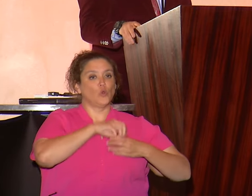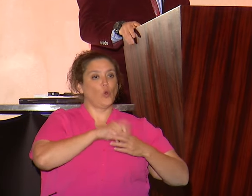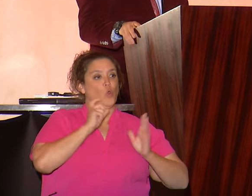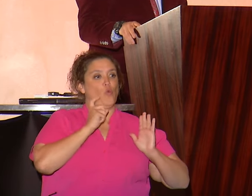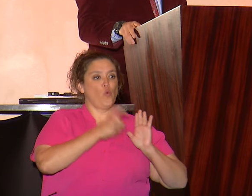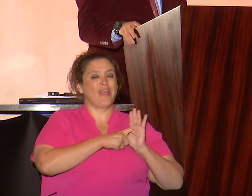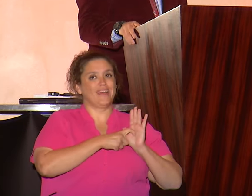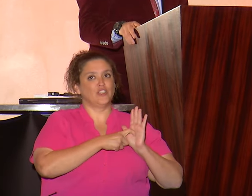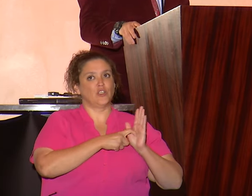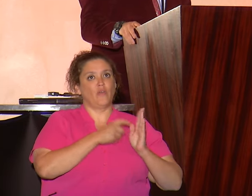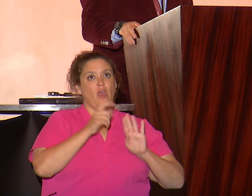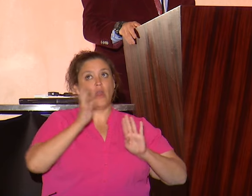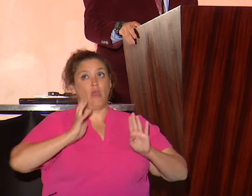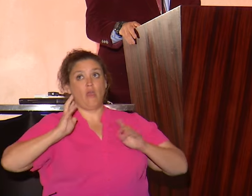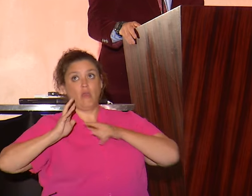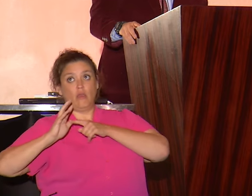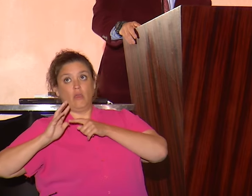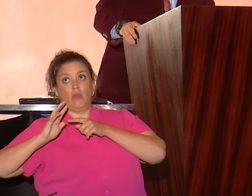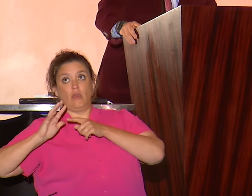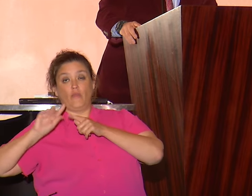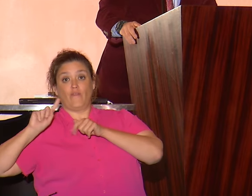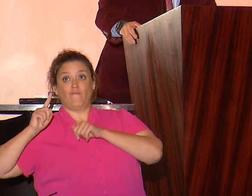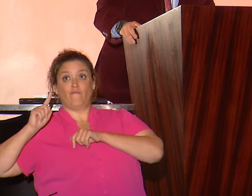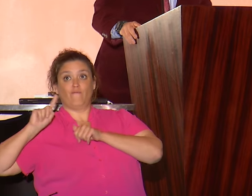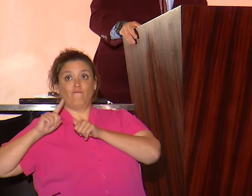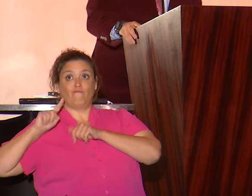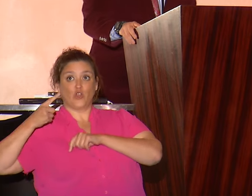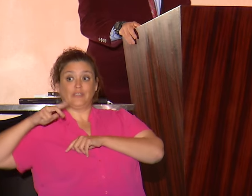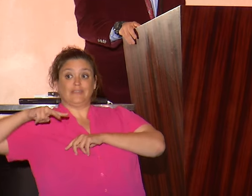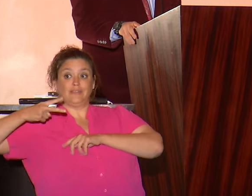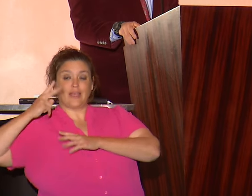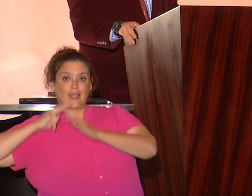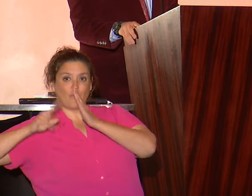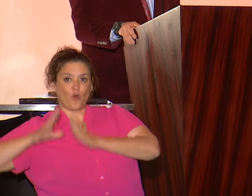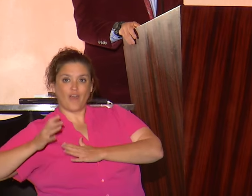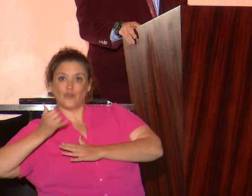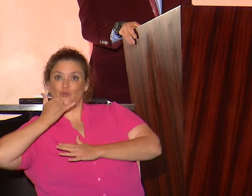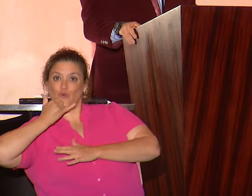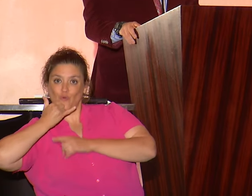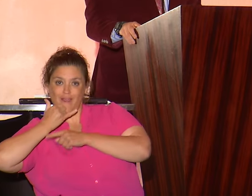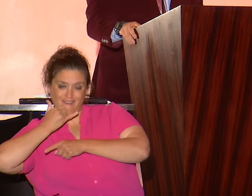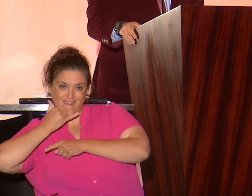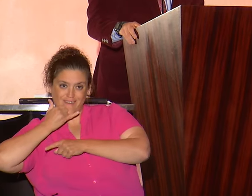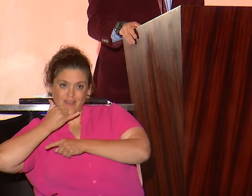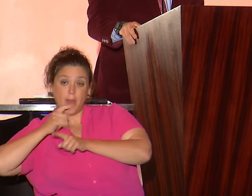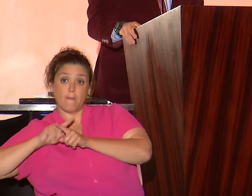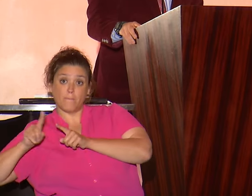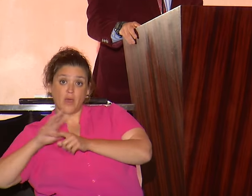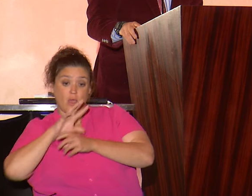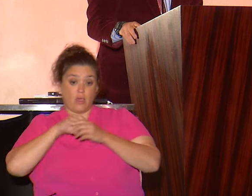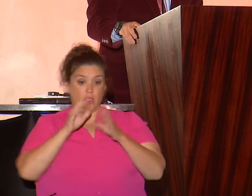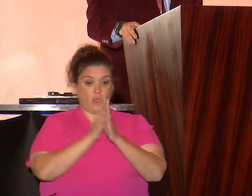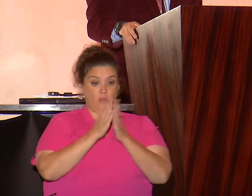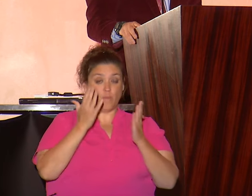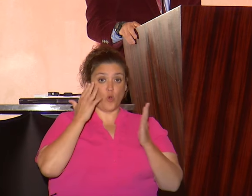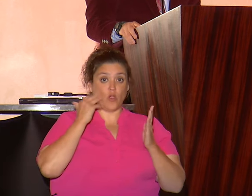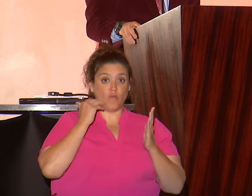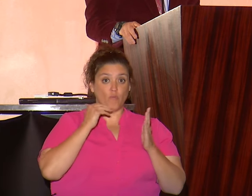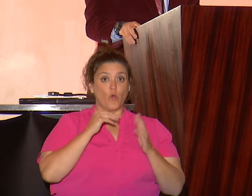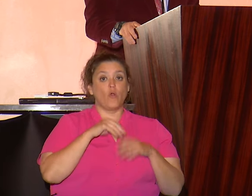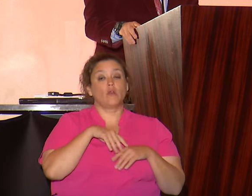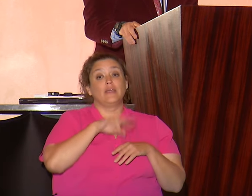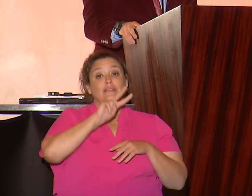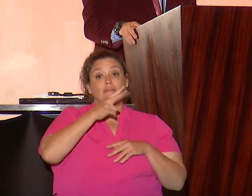their first two prophets were wrong. And yet in the Book of Mormon, 2 Nephi